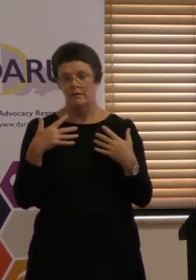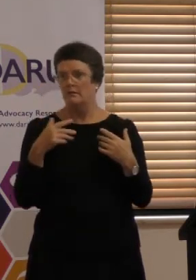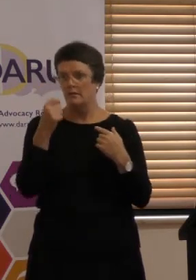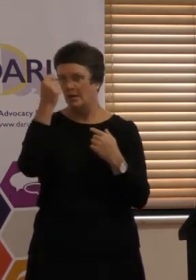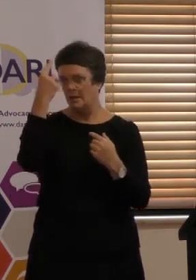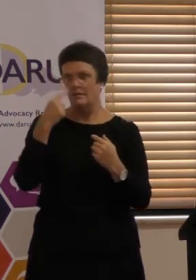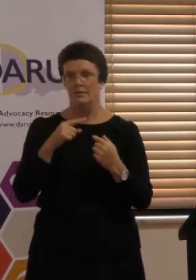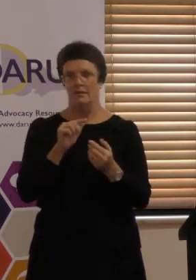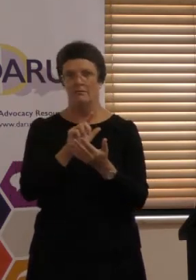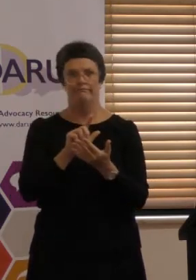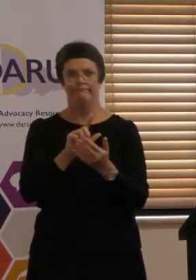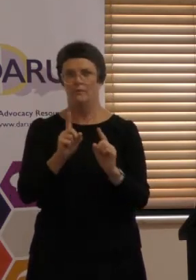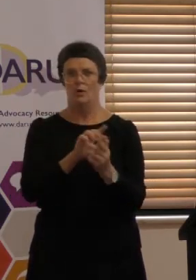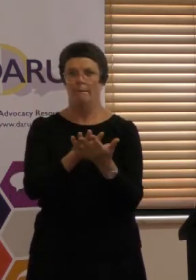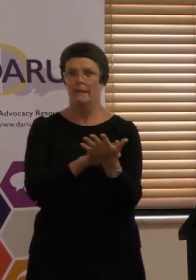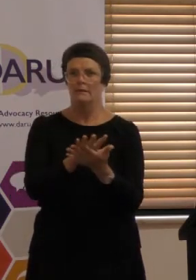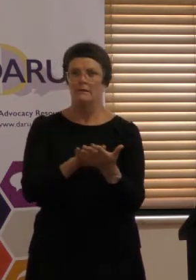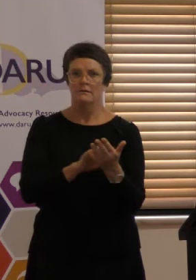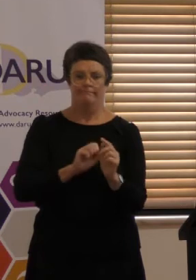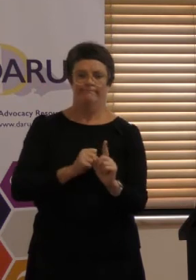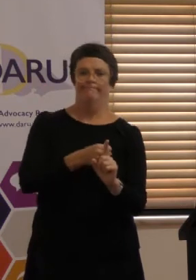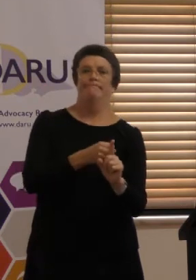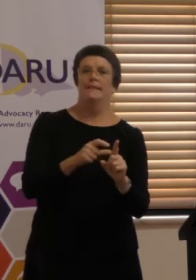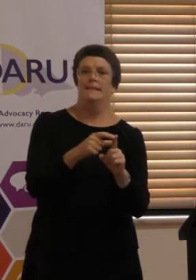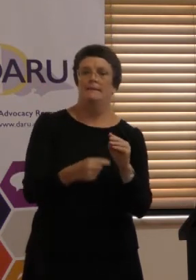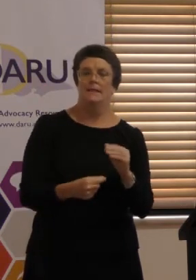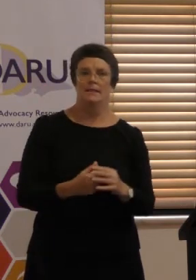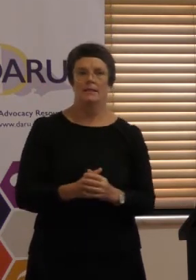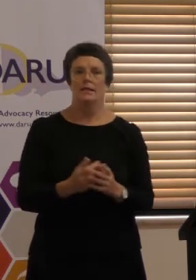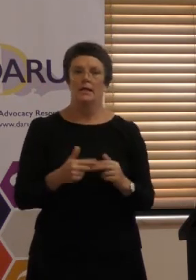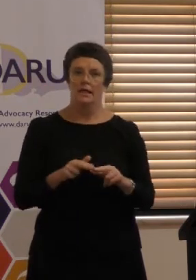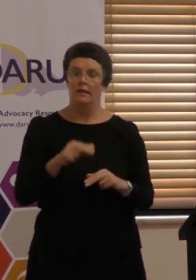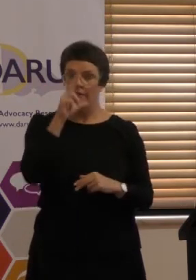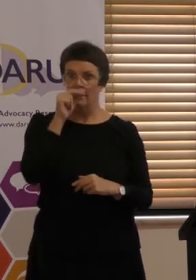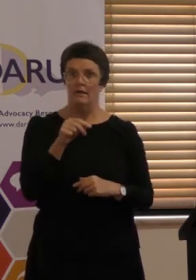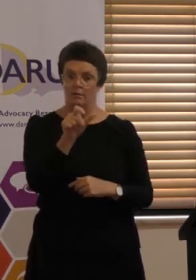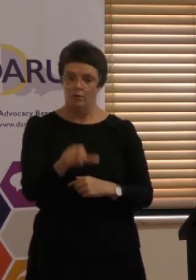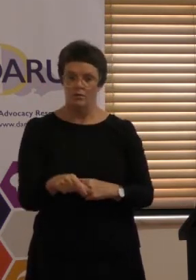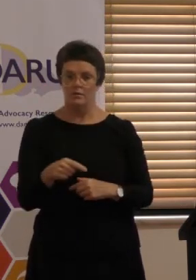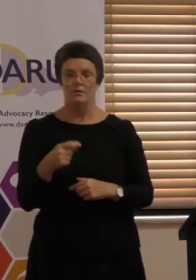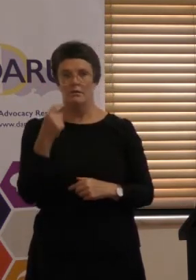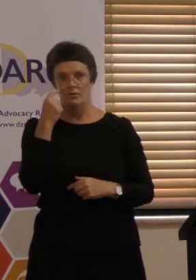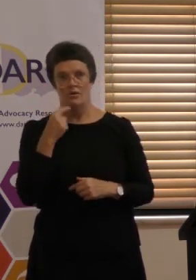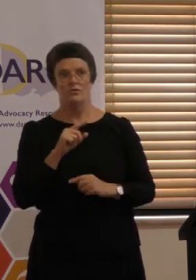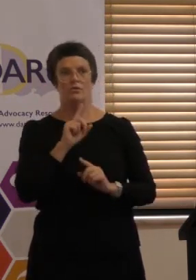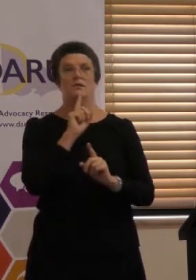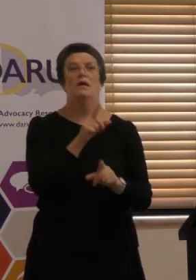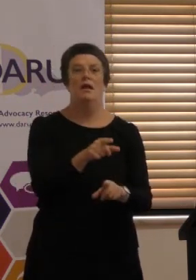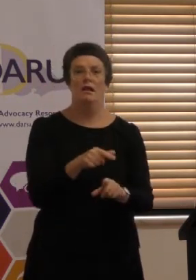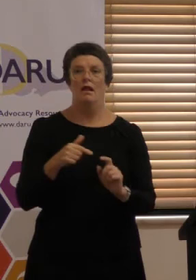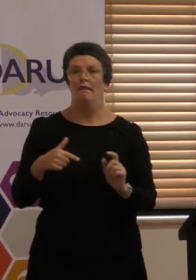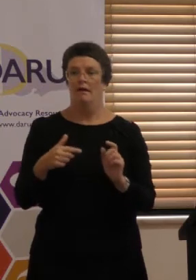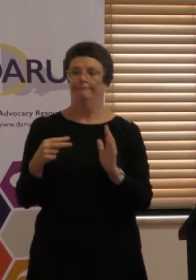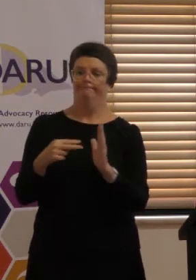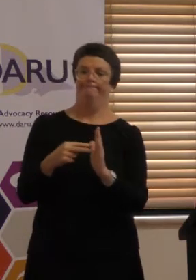of a disability, and if a young person themselves tries to raise it, often they're not taken very seriously.